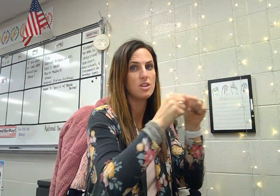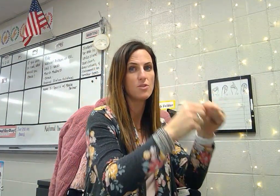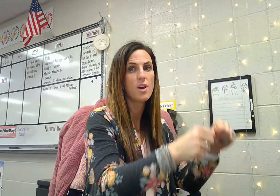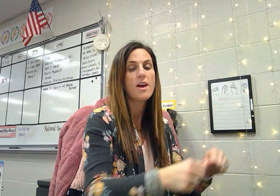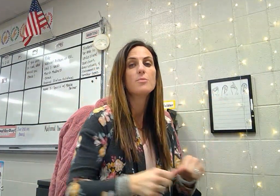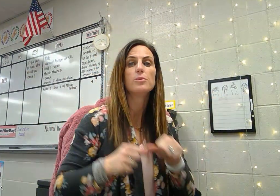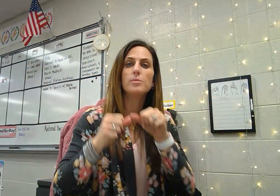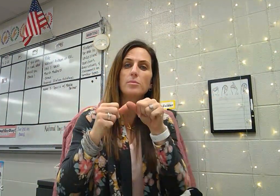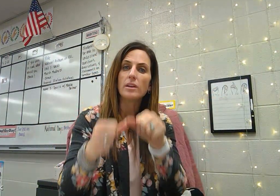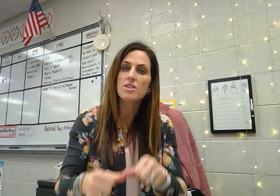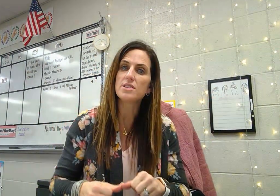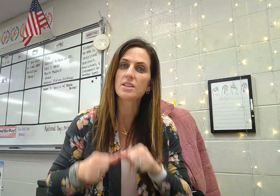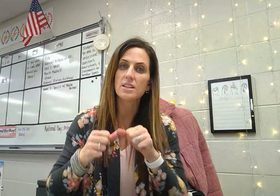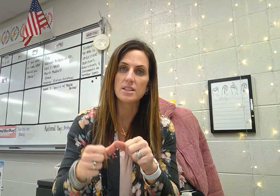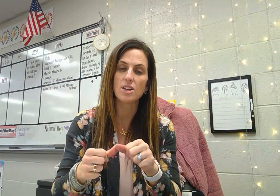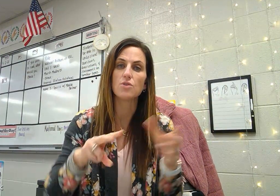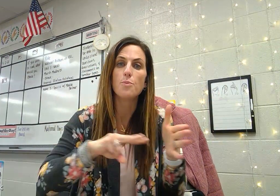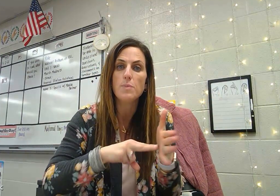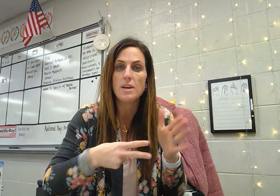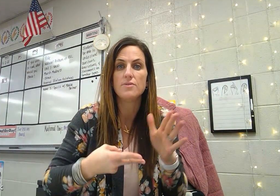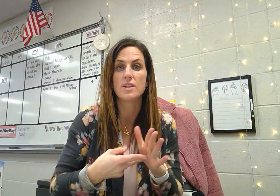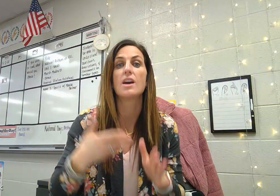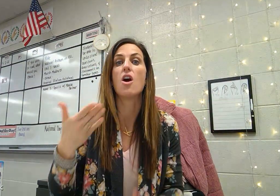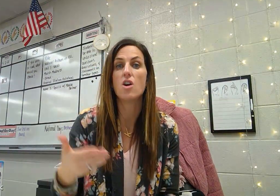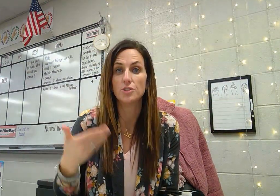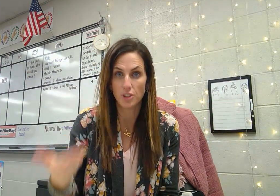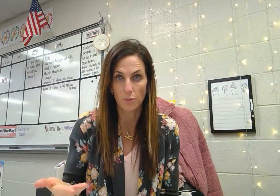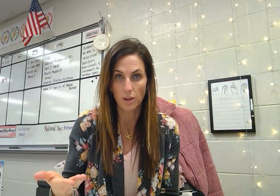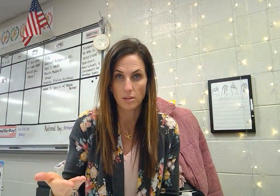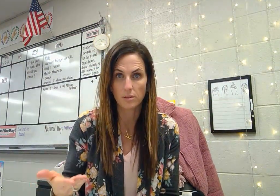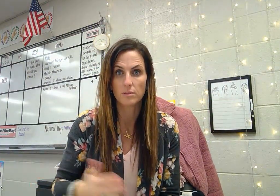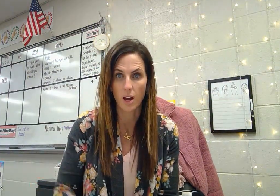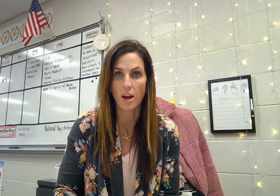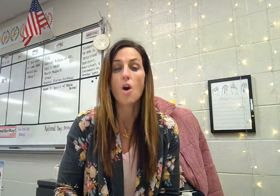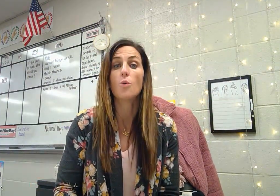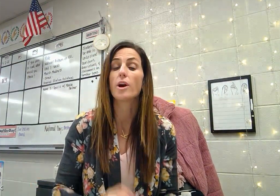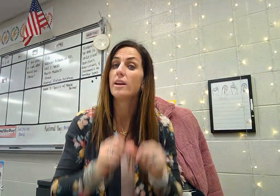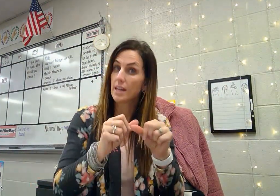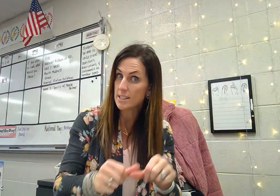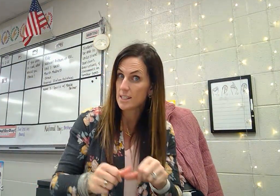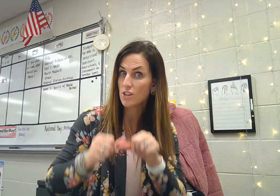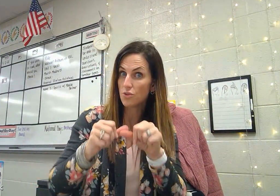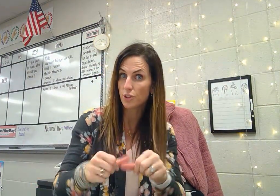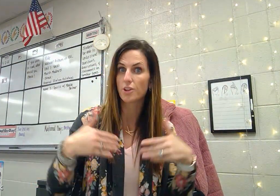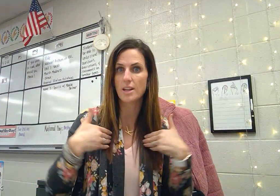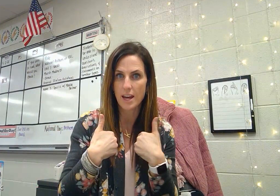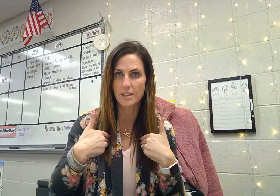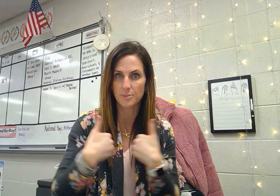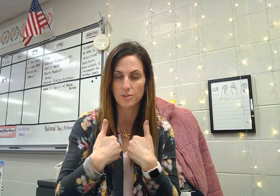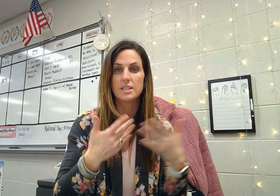continue. But remember, this continue means like ongoing, okay? We're going to continue learning animals